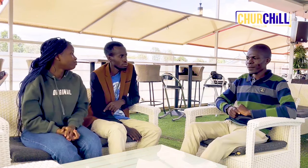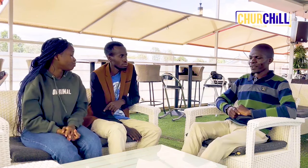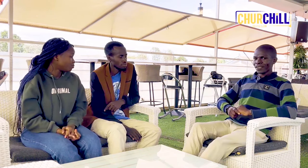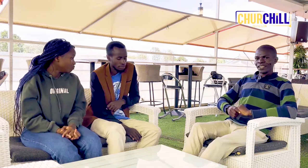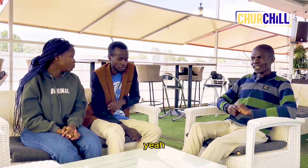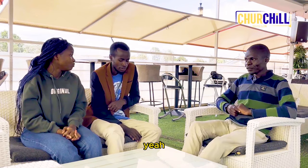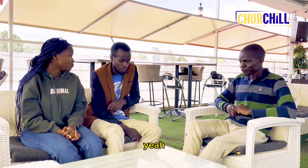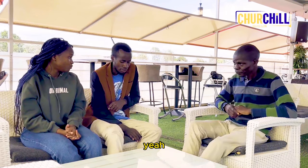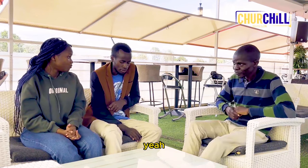Yeah.